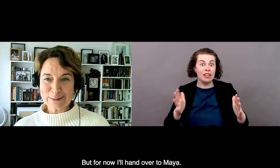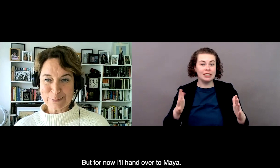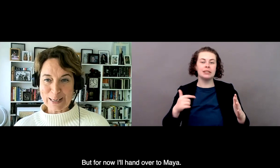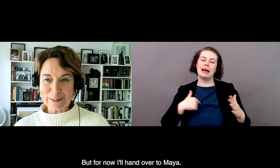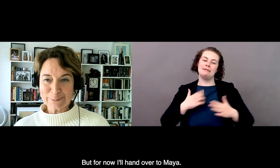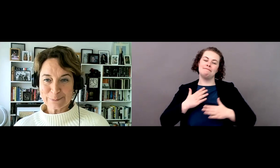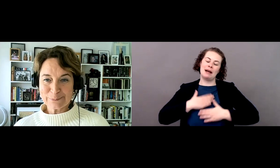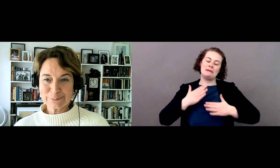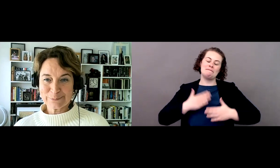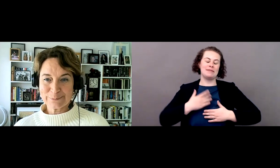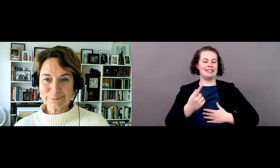Maya.